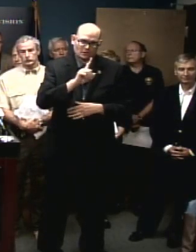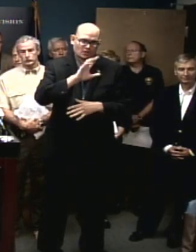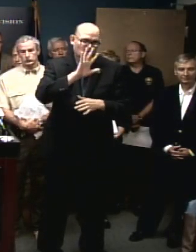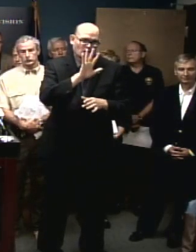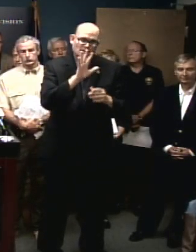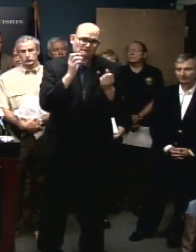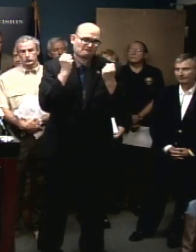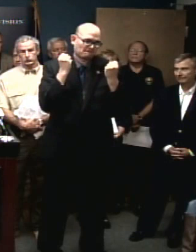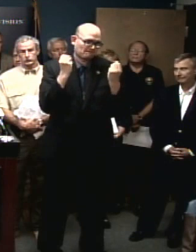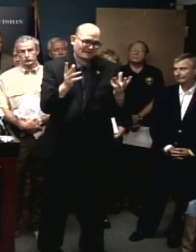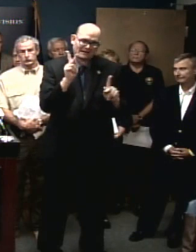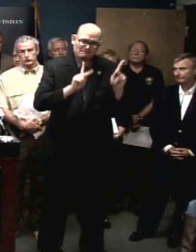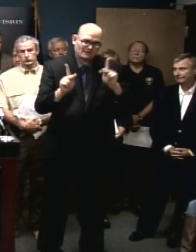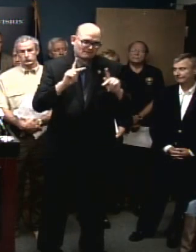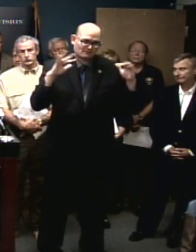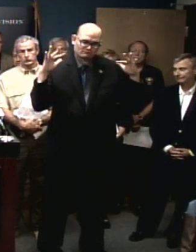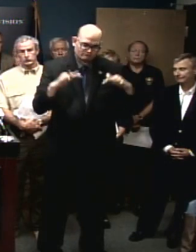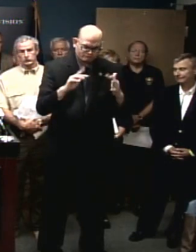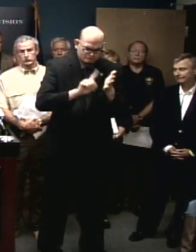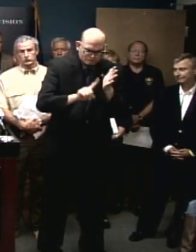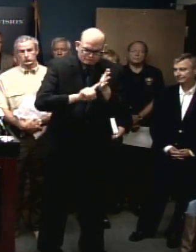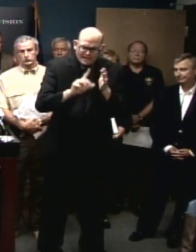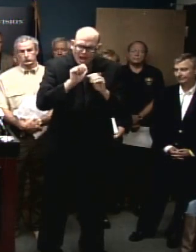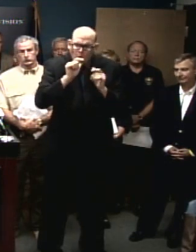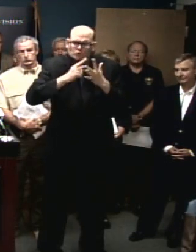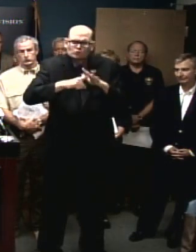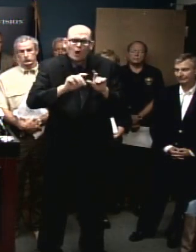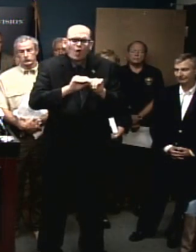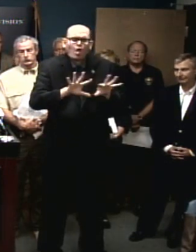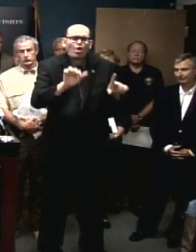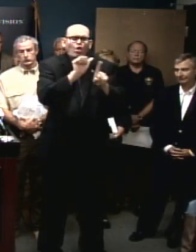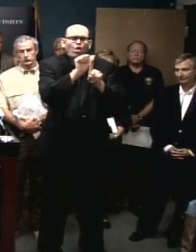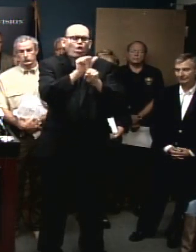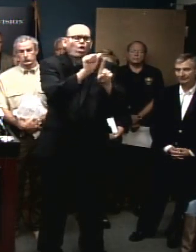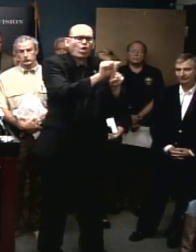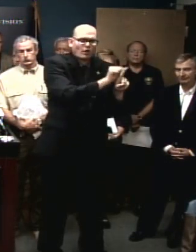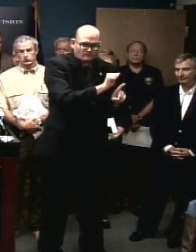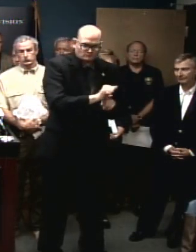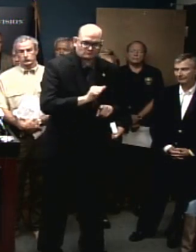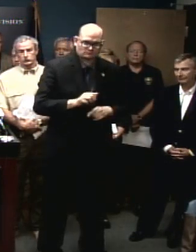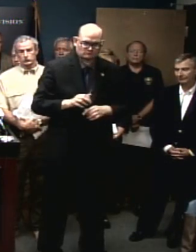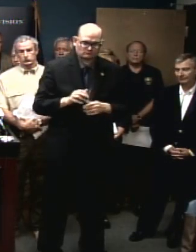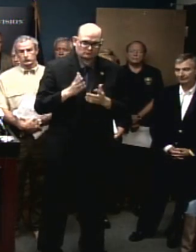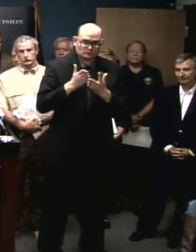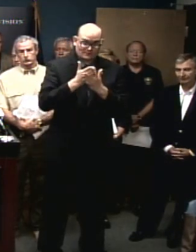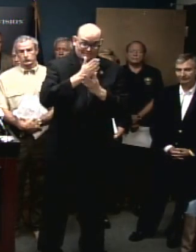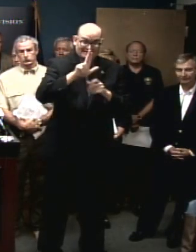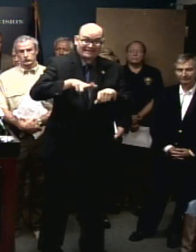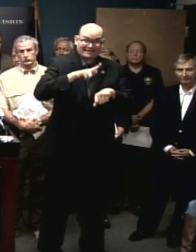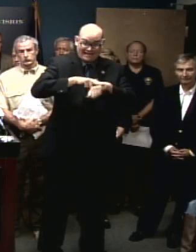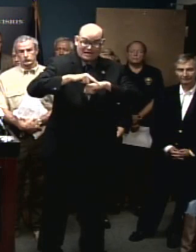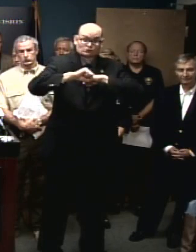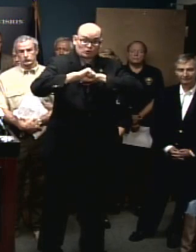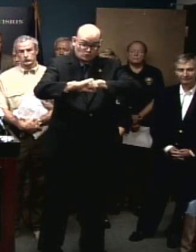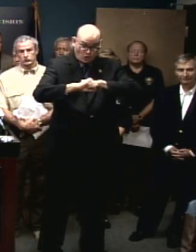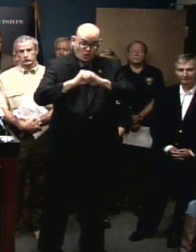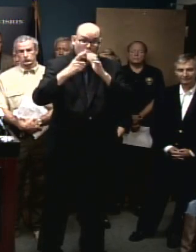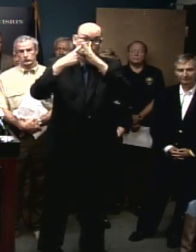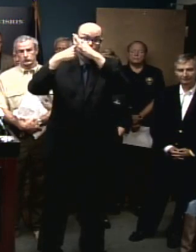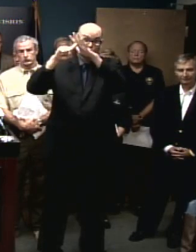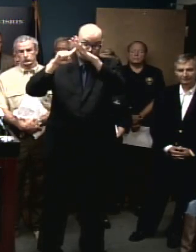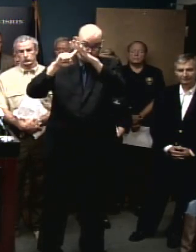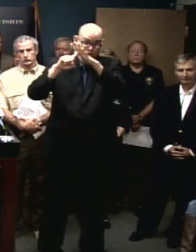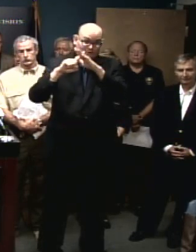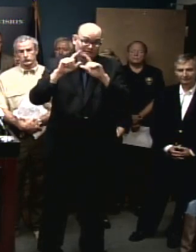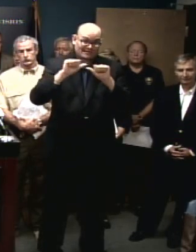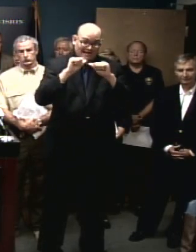are working on cybersecurity across South Carolina. It's actually something that was stepped up really through the National Guard and some of our agencies to say, okay,